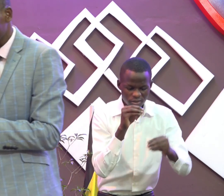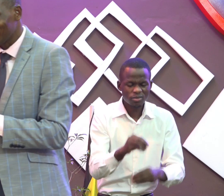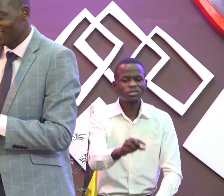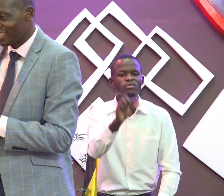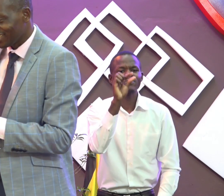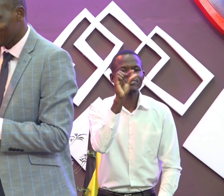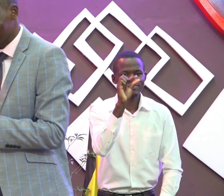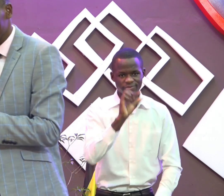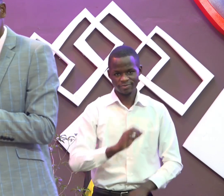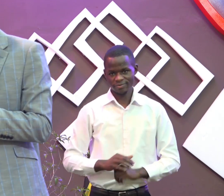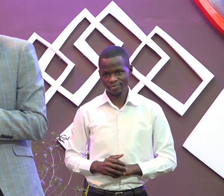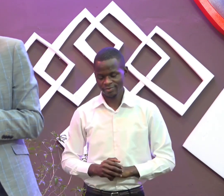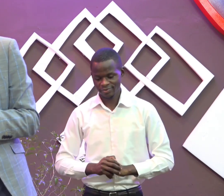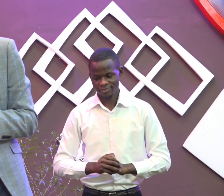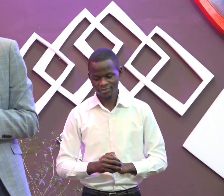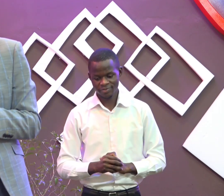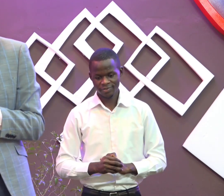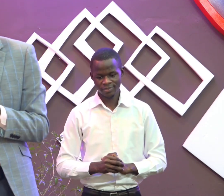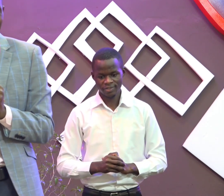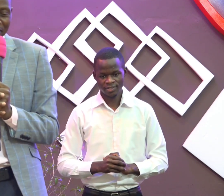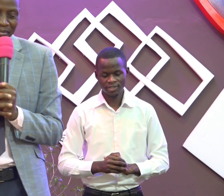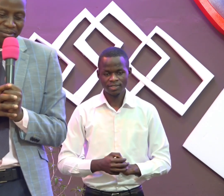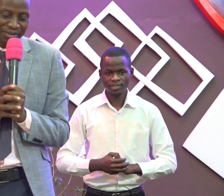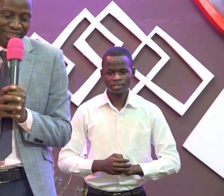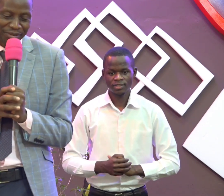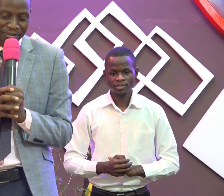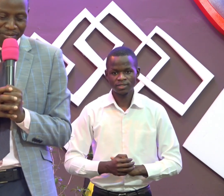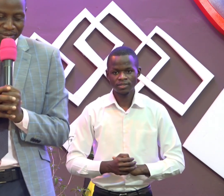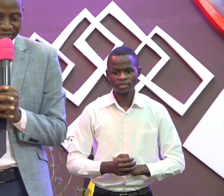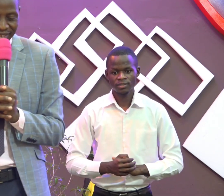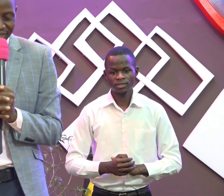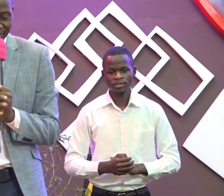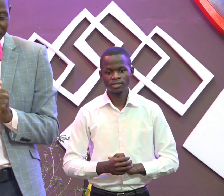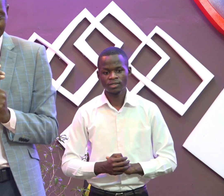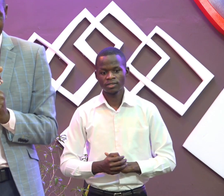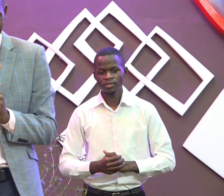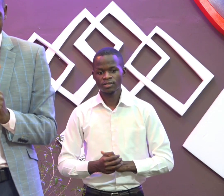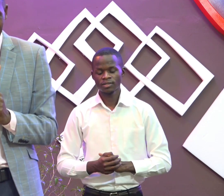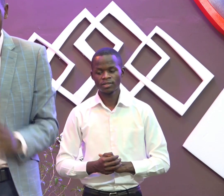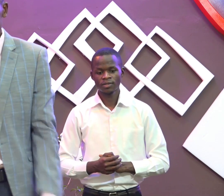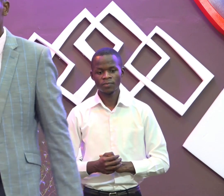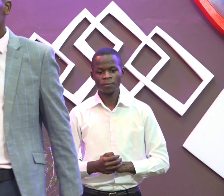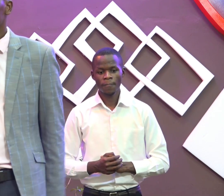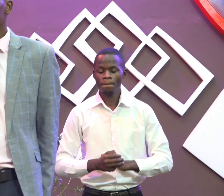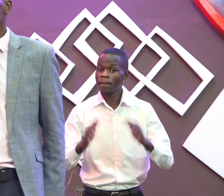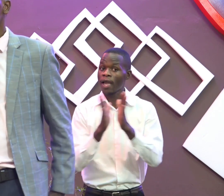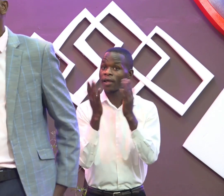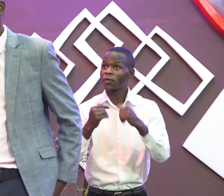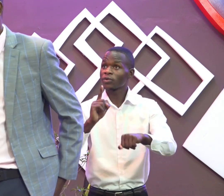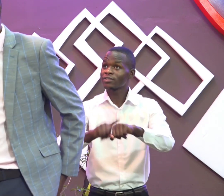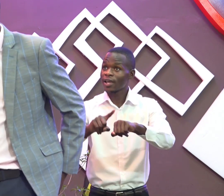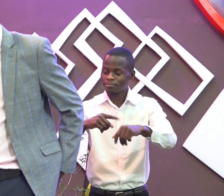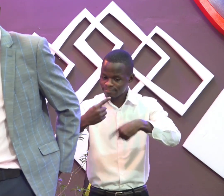in the villages they have copped one thing from the town people when they are making baskets for offering they make very big ones with faith. Kati baba ali mu